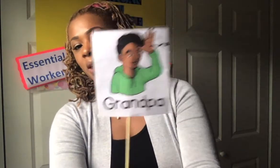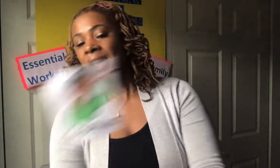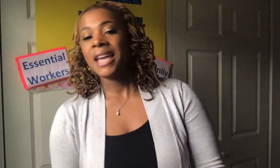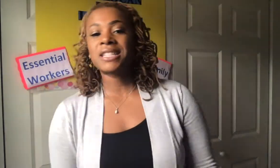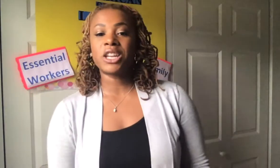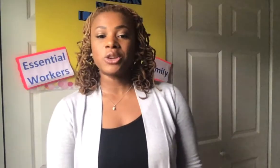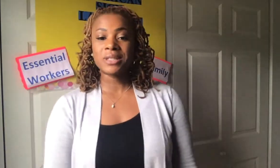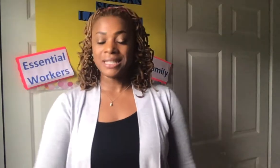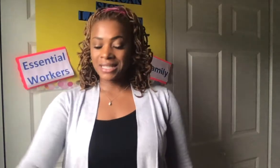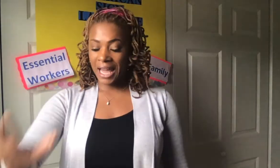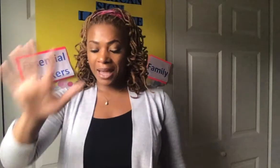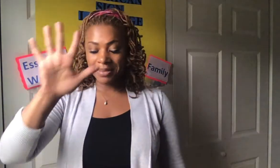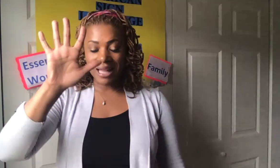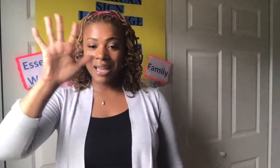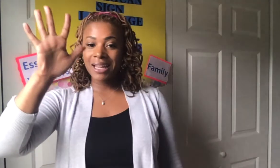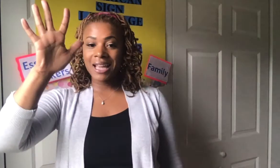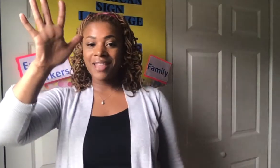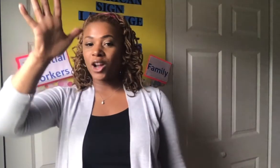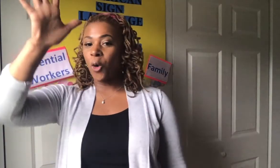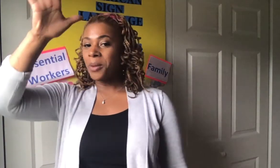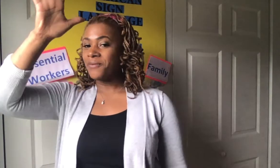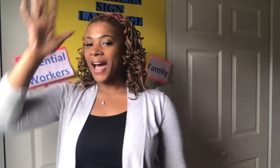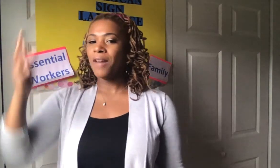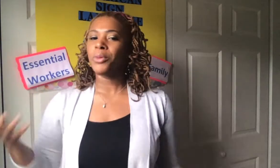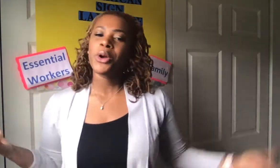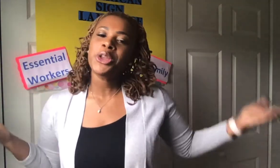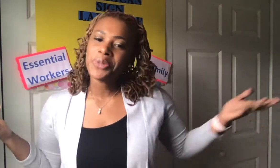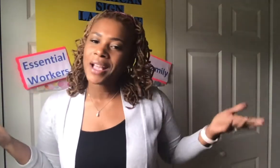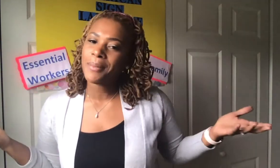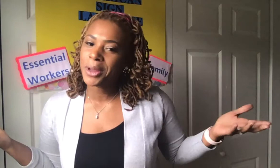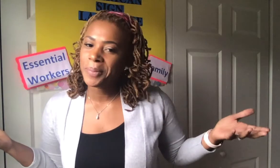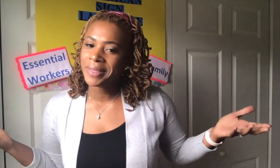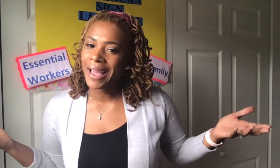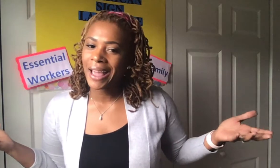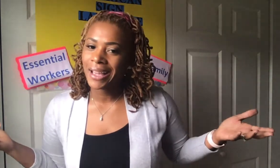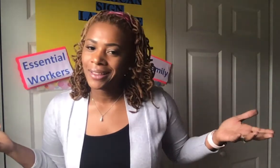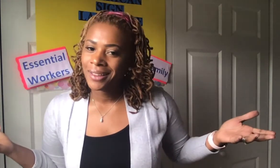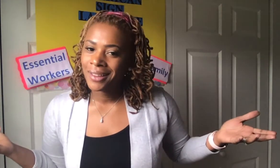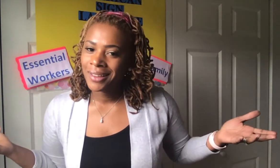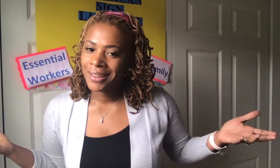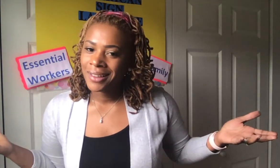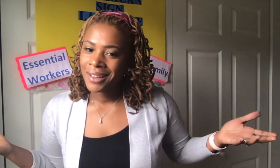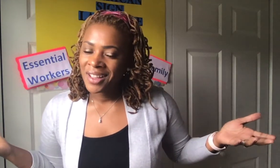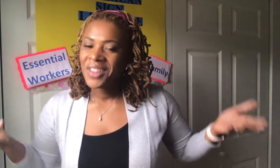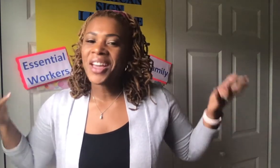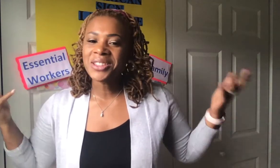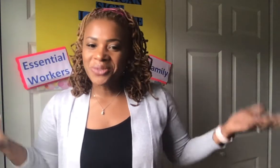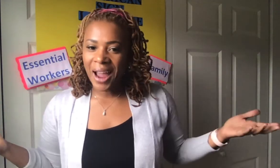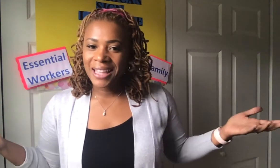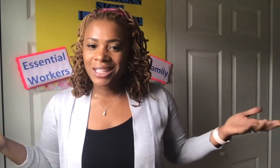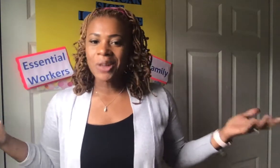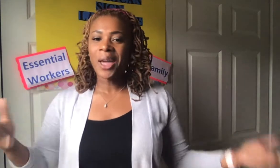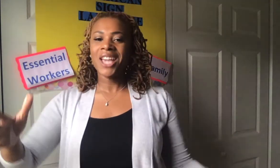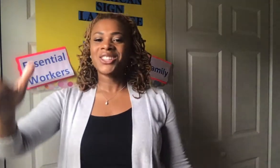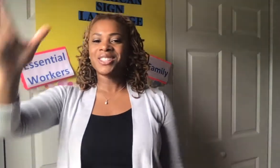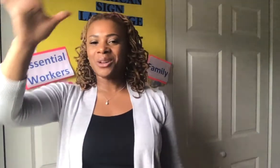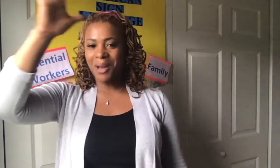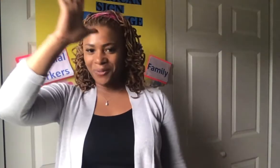is going to use the same sign again, that open 5, but where do you think I'm going to put that hand? That's right, the location is on my